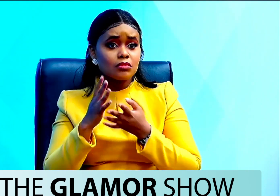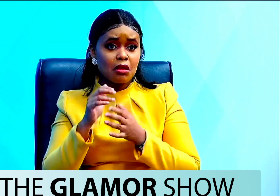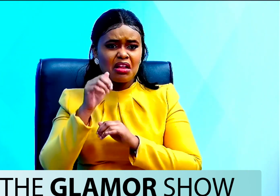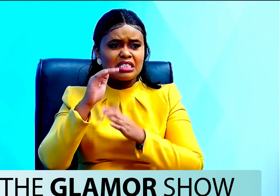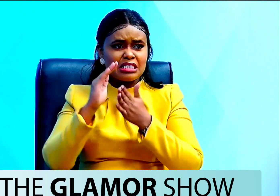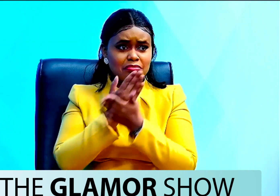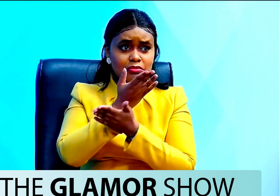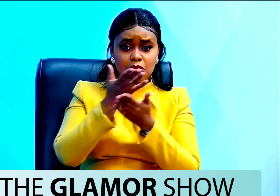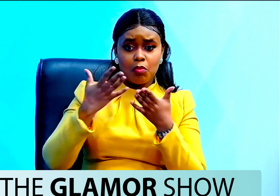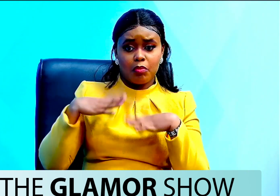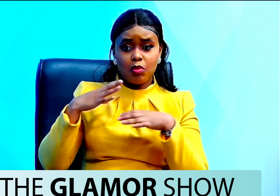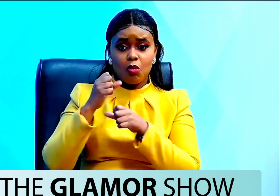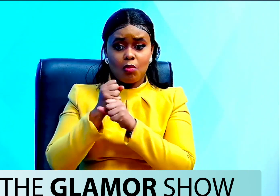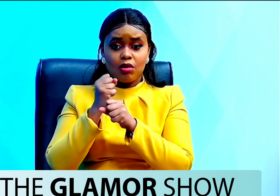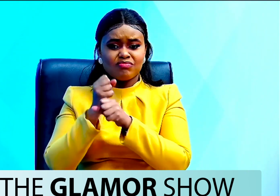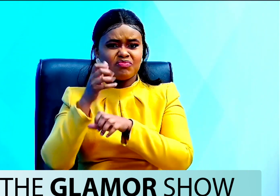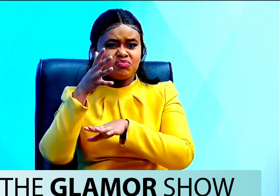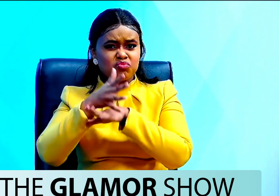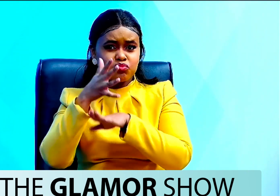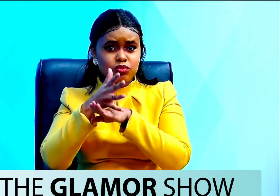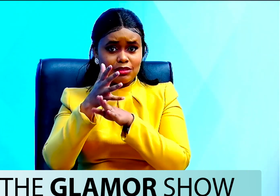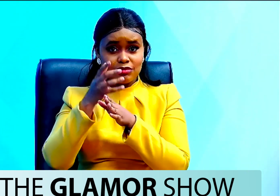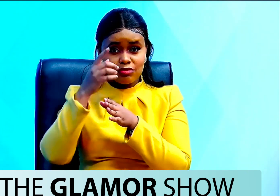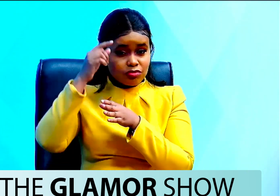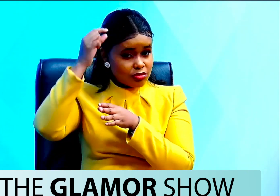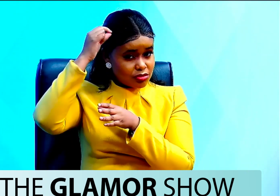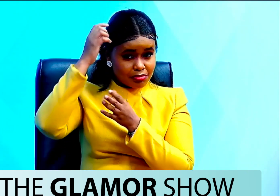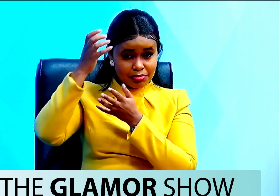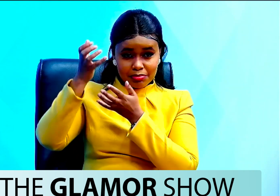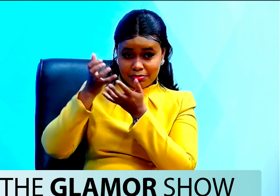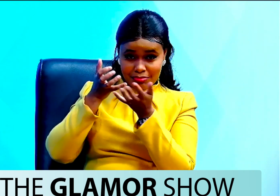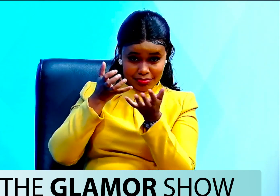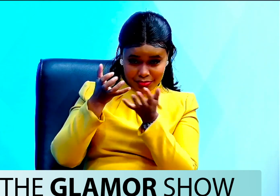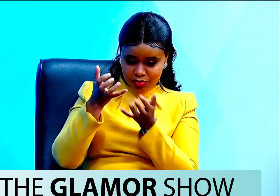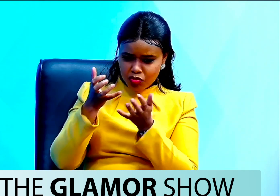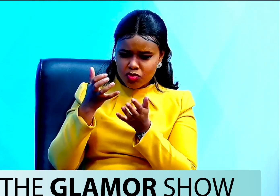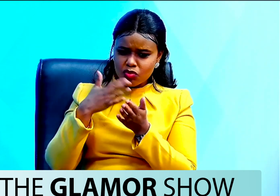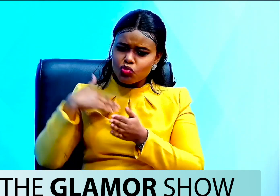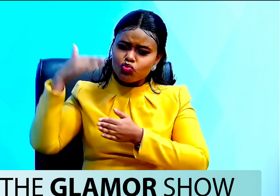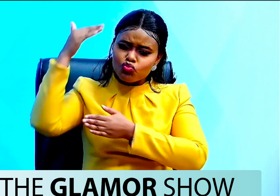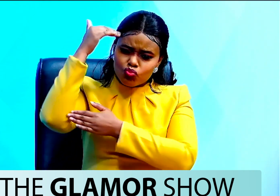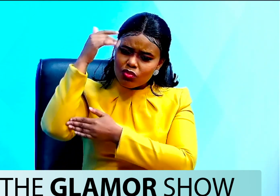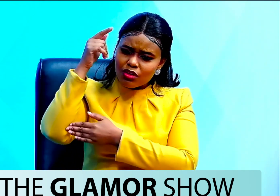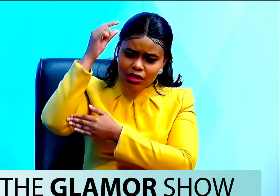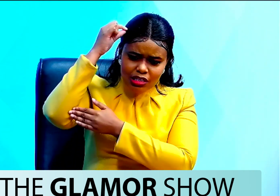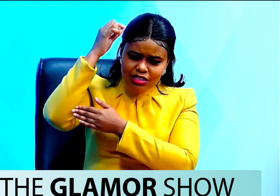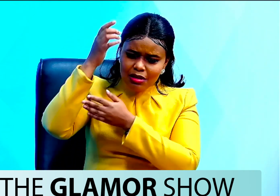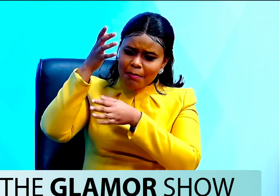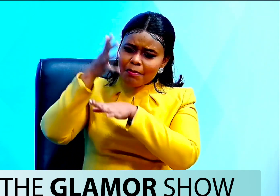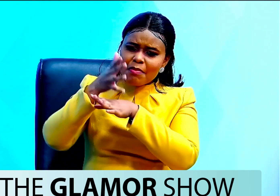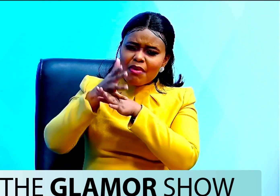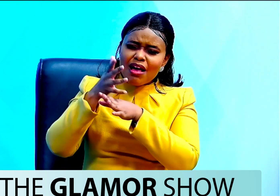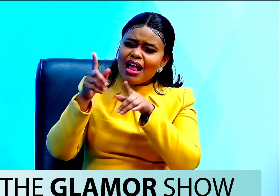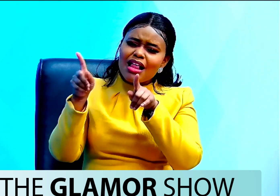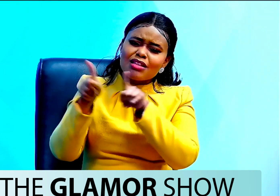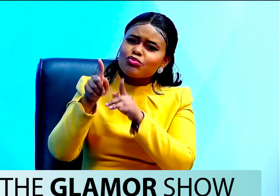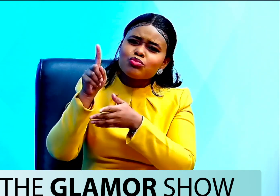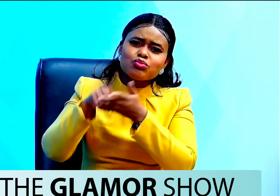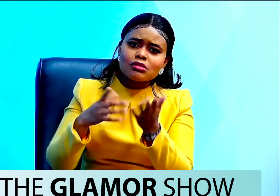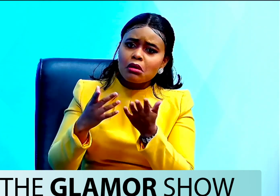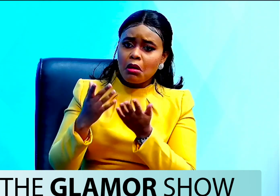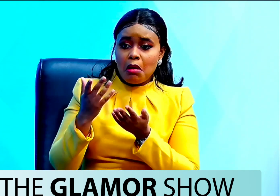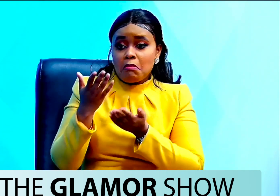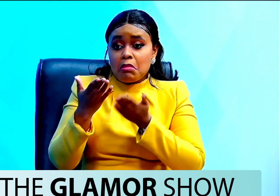Interesting. So you're talking of how people are getting conned and buying fake human hair. How can someone even get